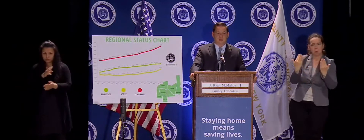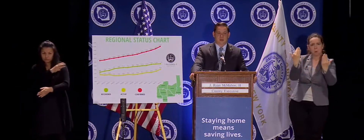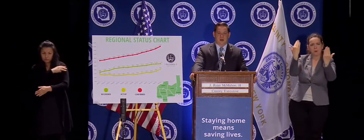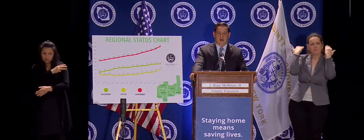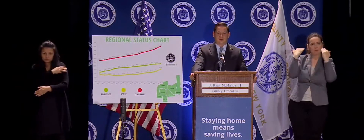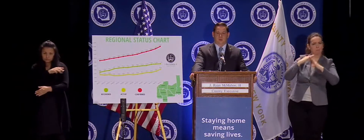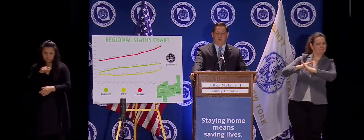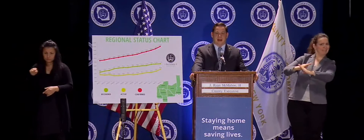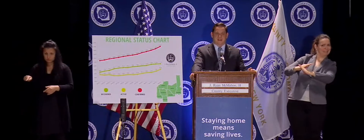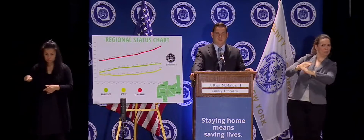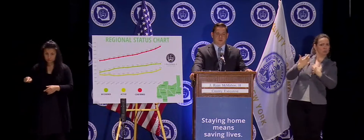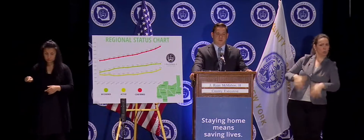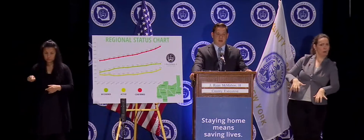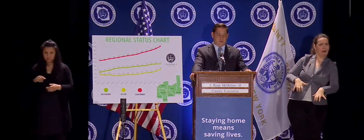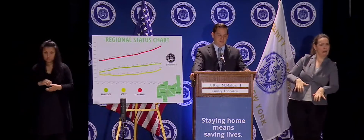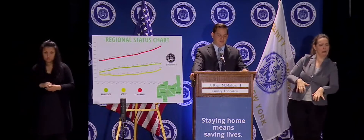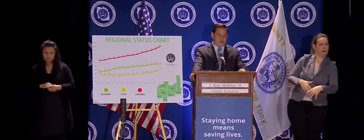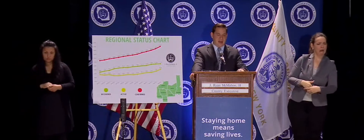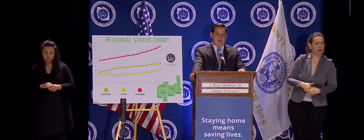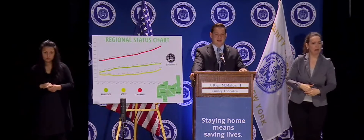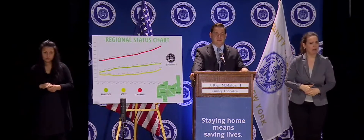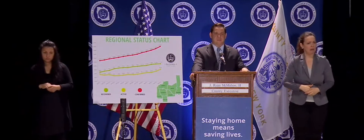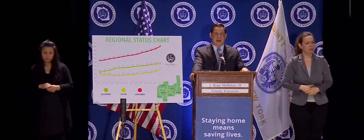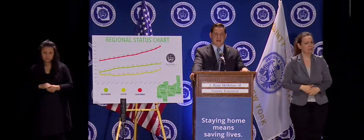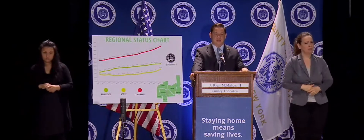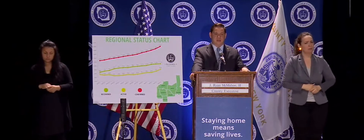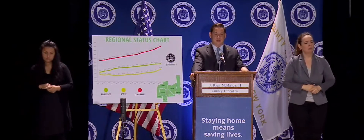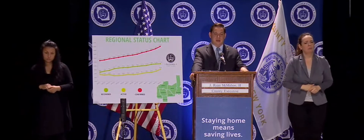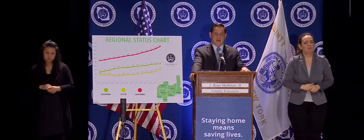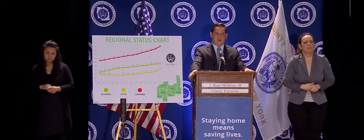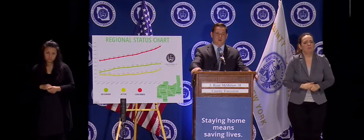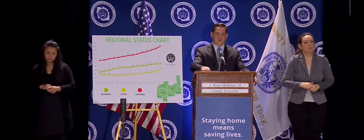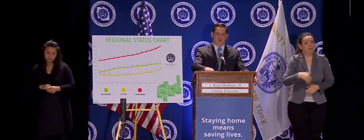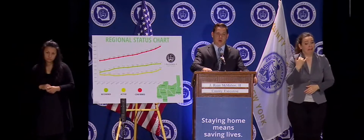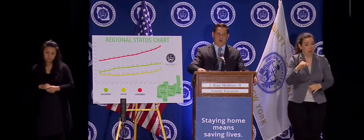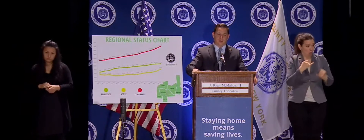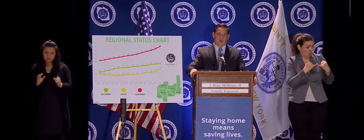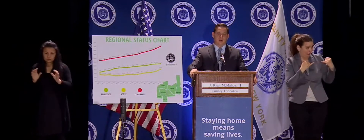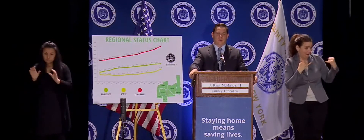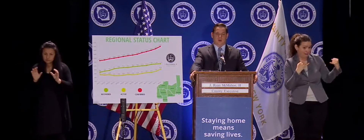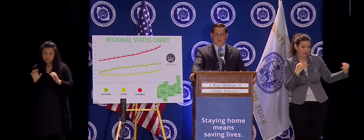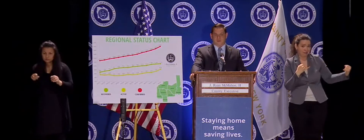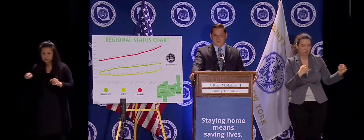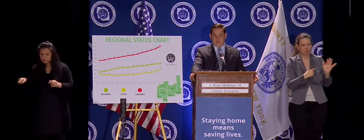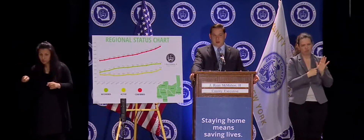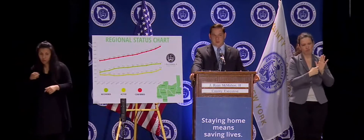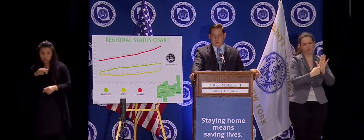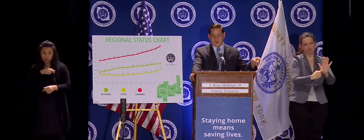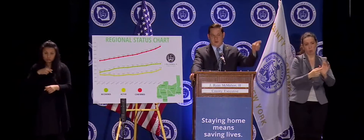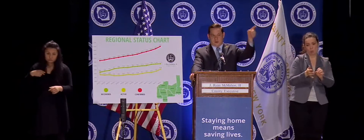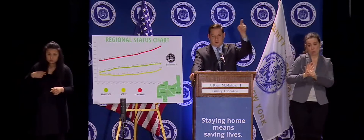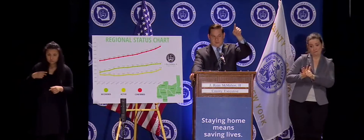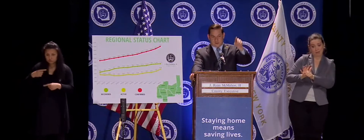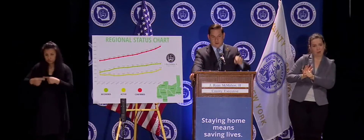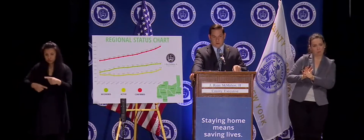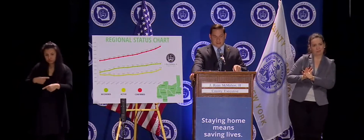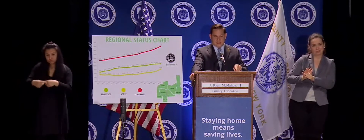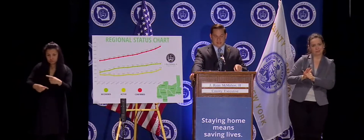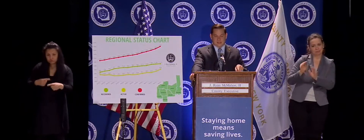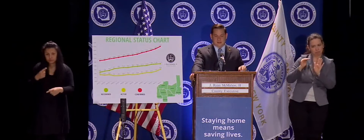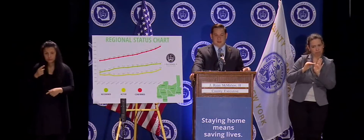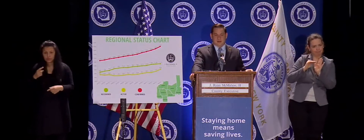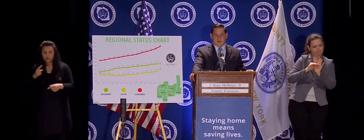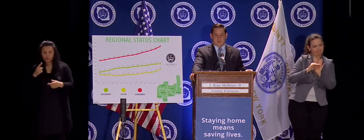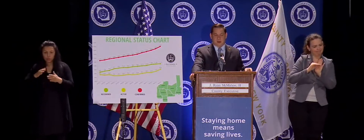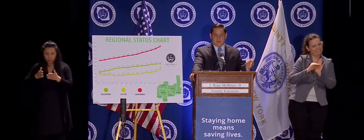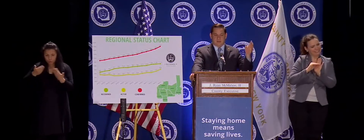essentially. Your process with the virus is flattened and it's managed and it goes longer. Whereas if you saw those other curves, they go like